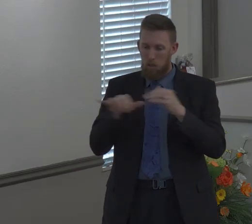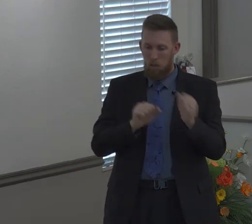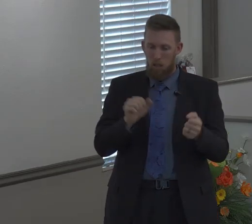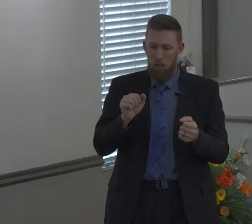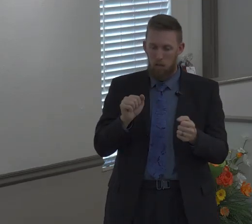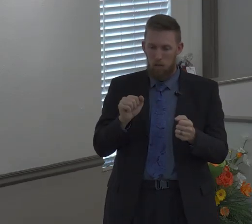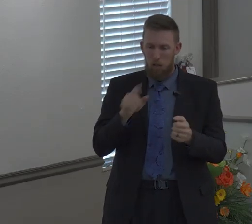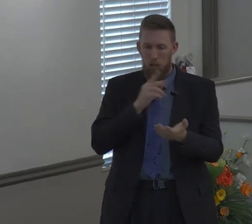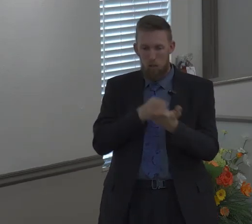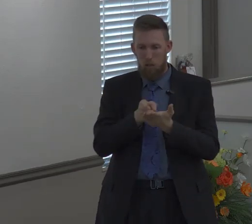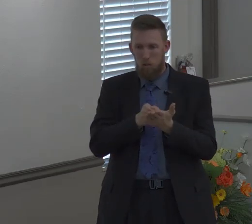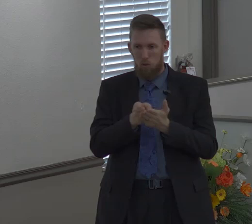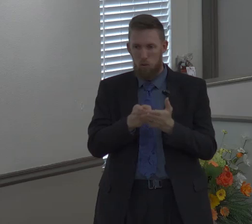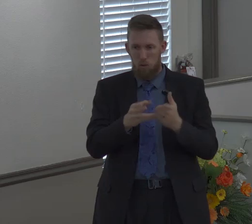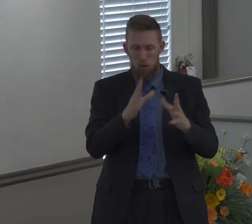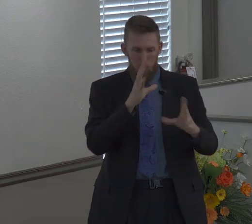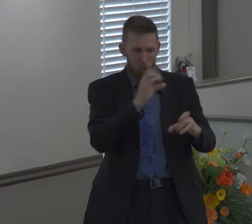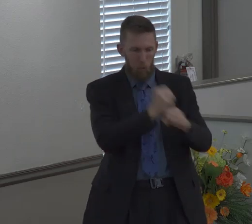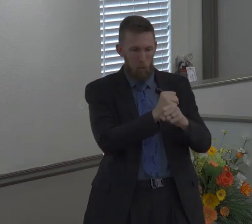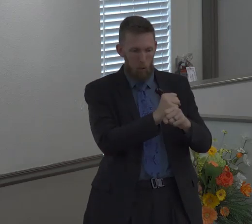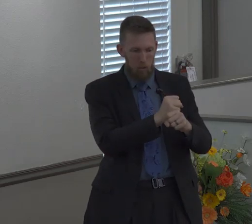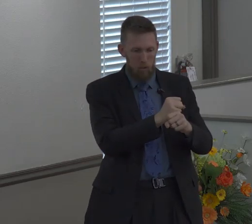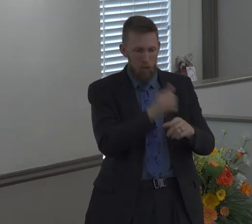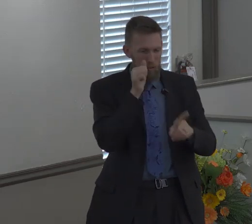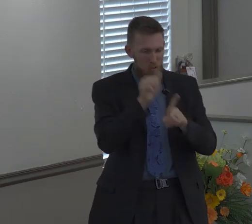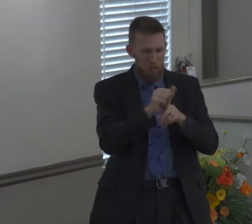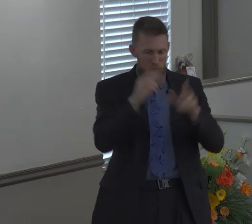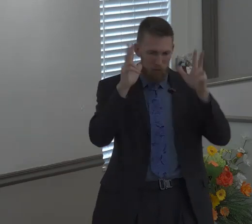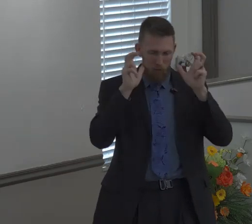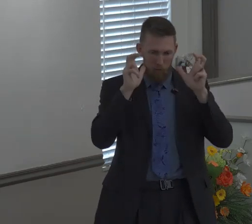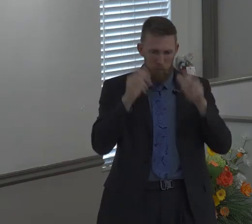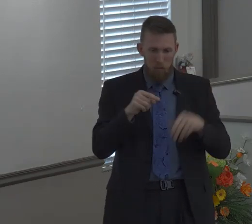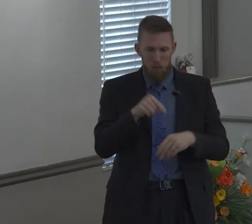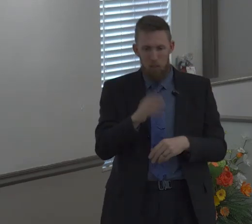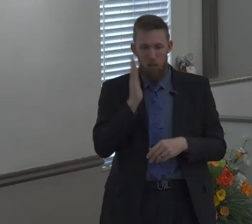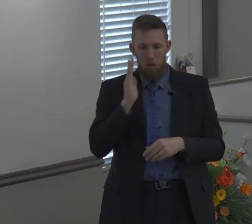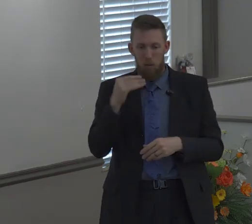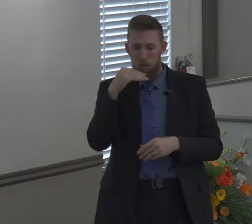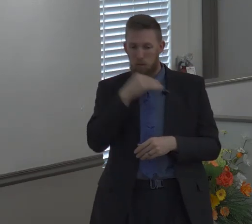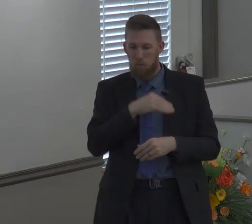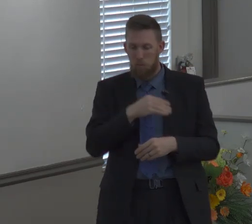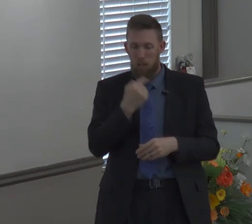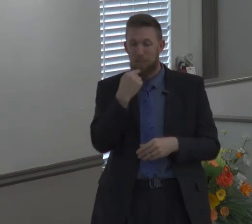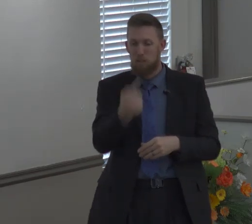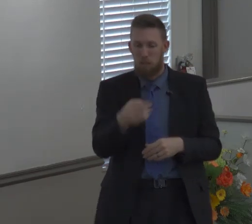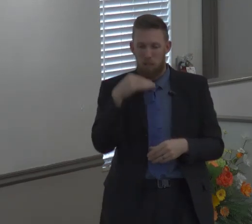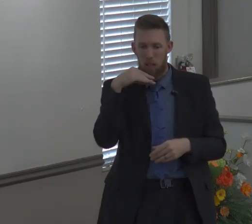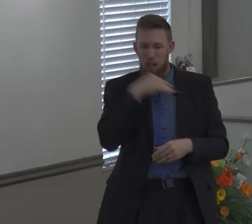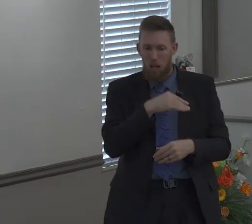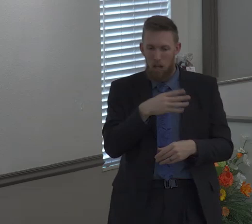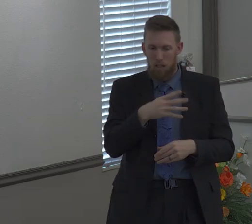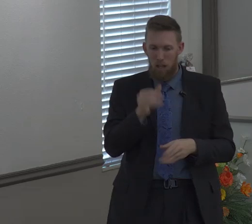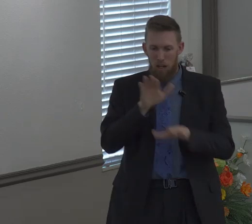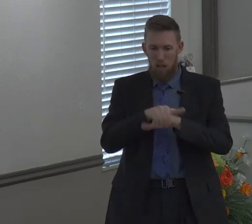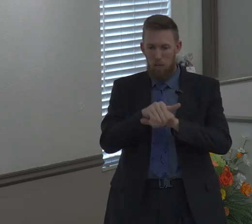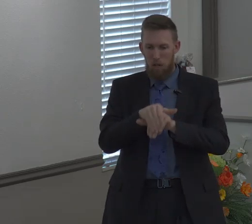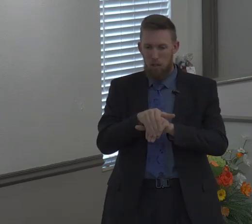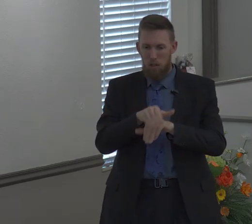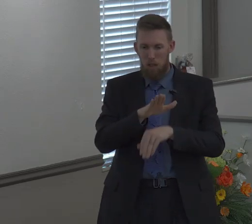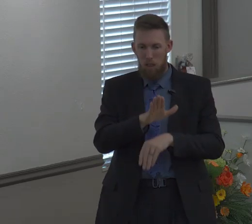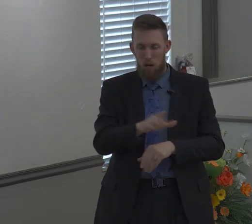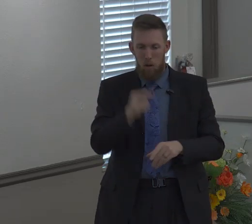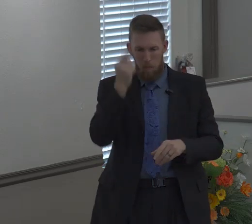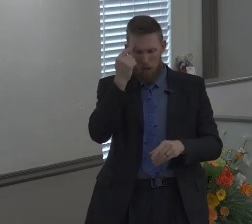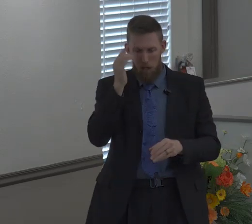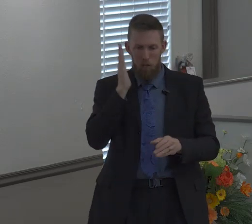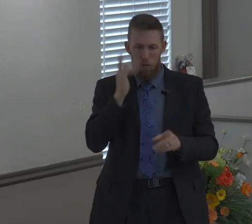spirits and doctrines of devils. Verse 2 is critical. Speaking lies in hypocrisy, having their conscience seared